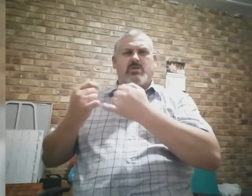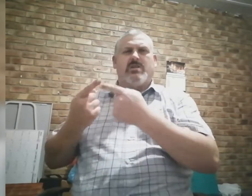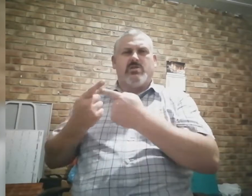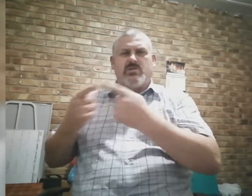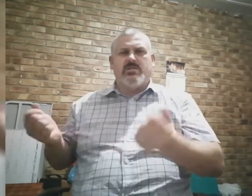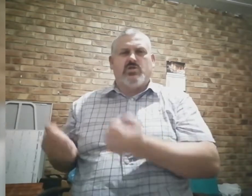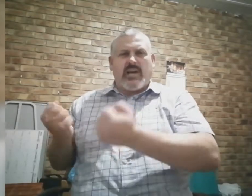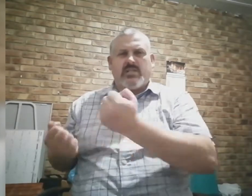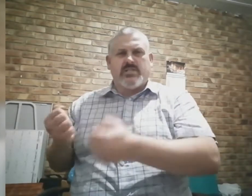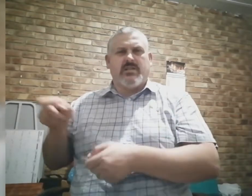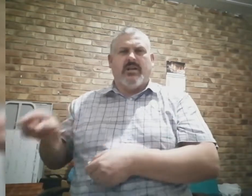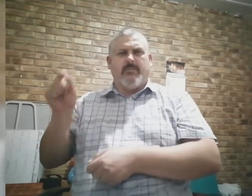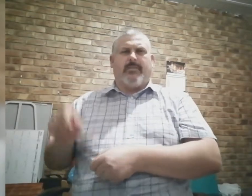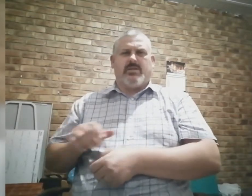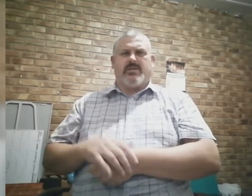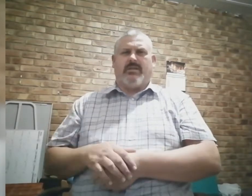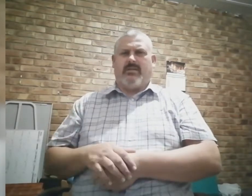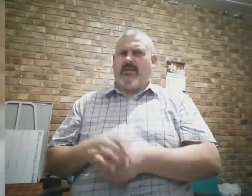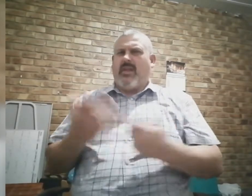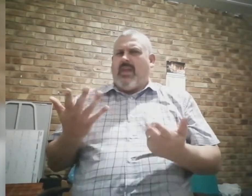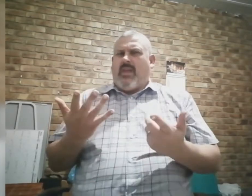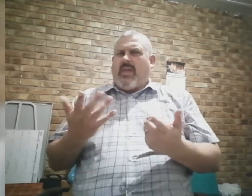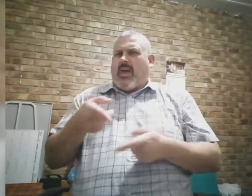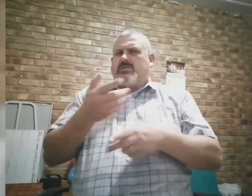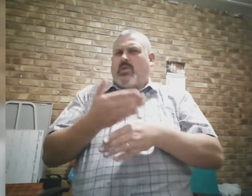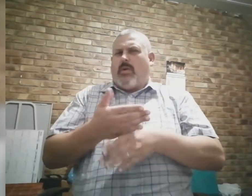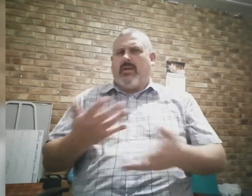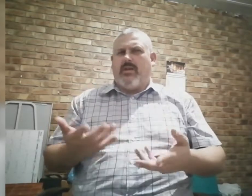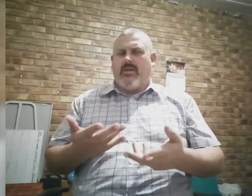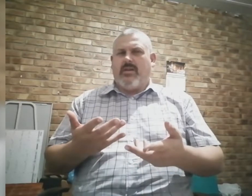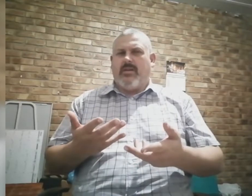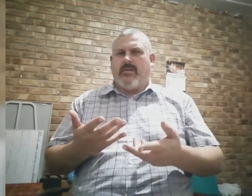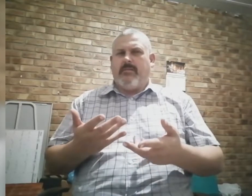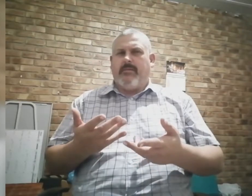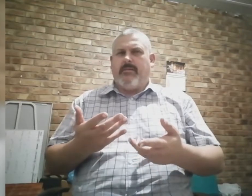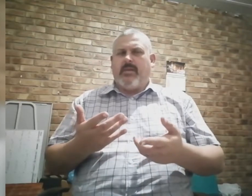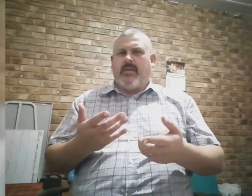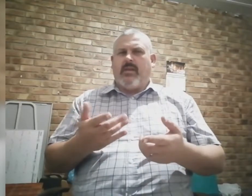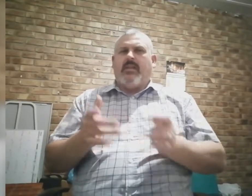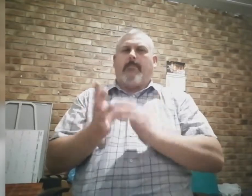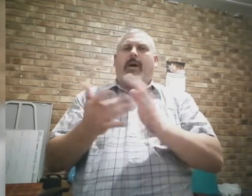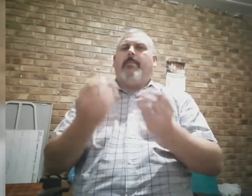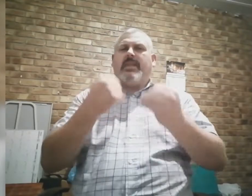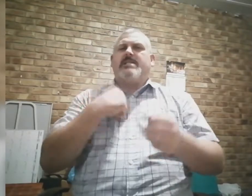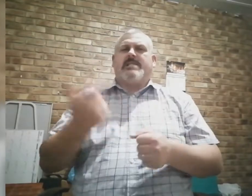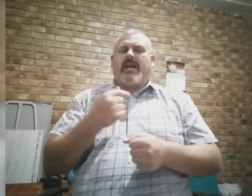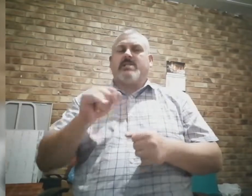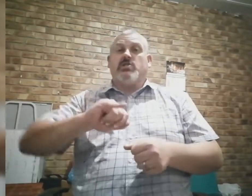judge persons. How's it work? The Bible teaches us in